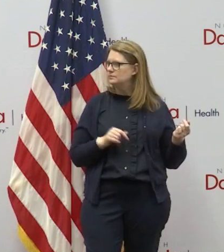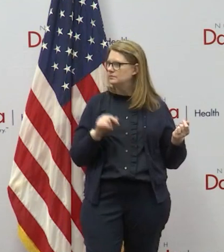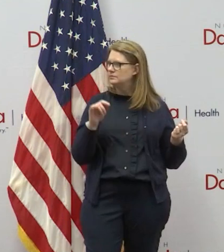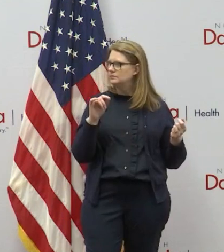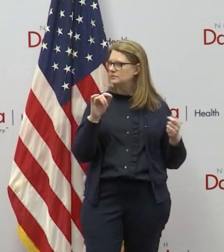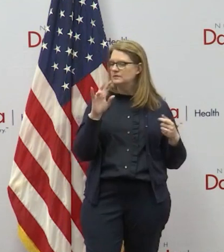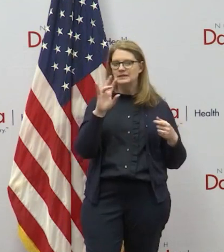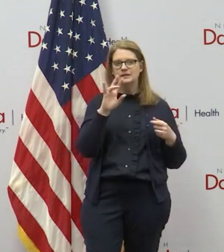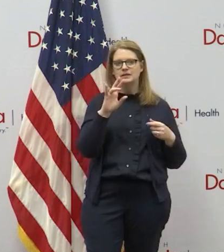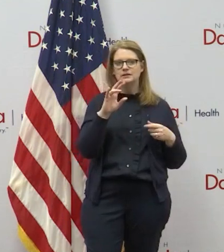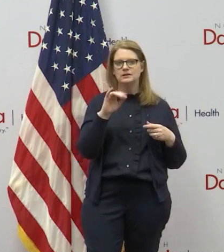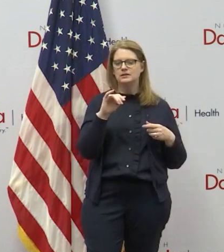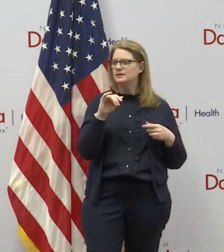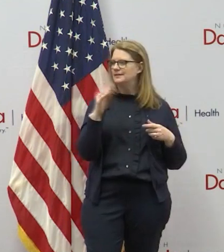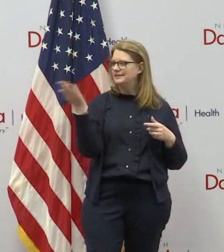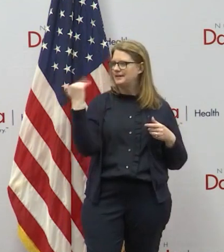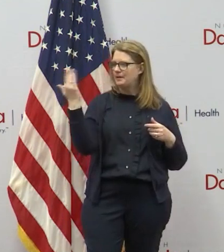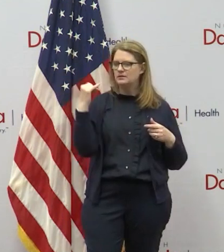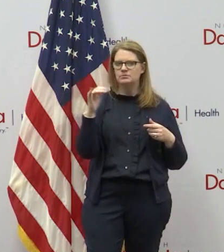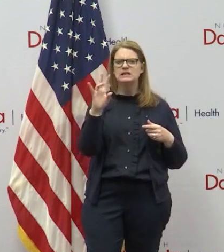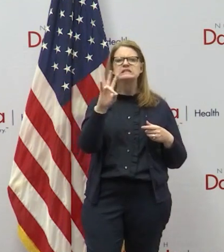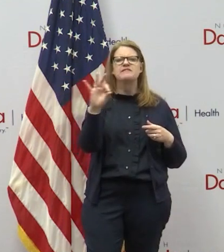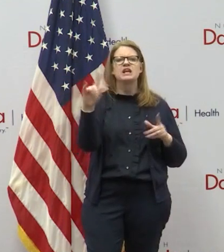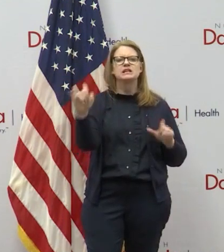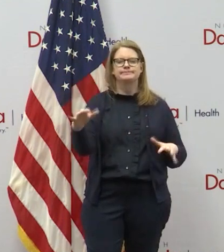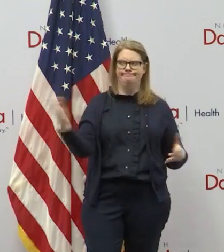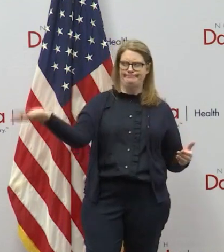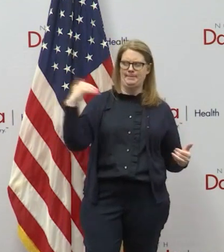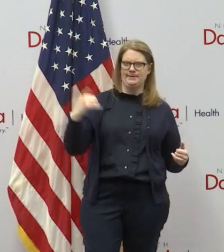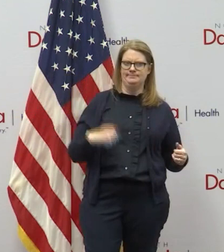79 testing. Come on up.